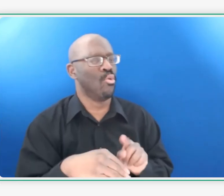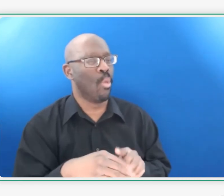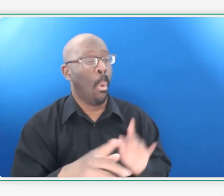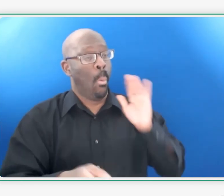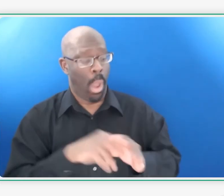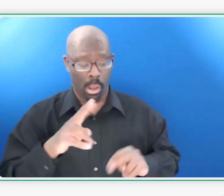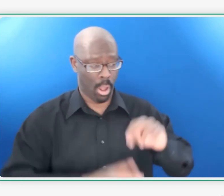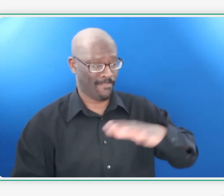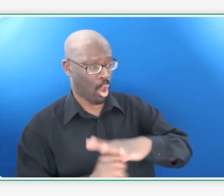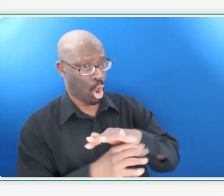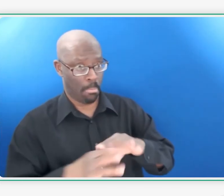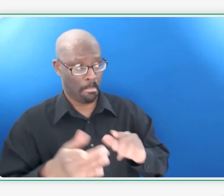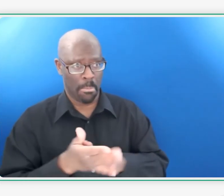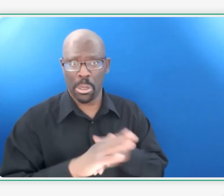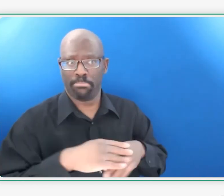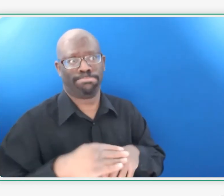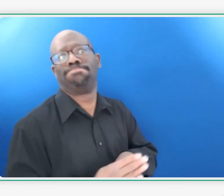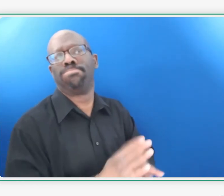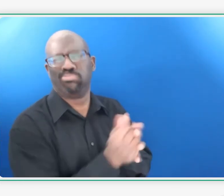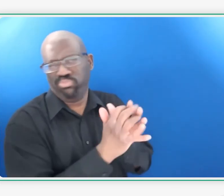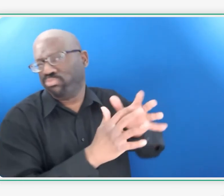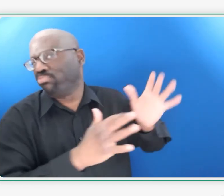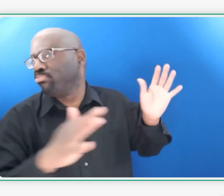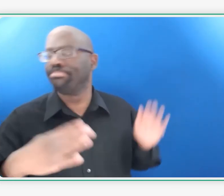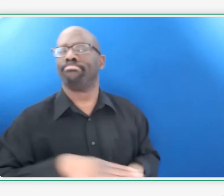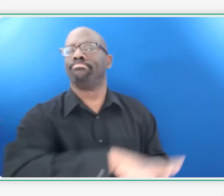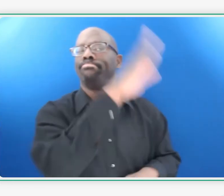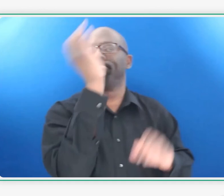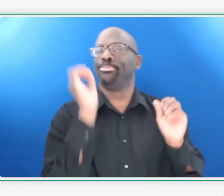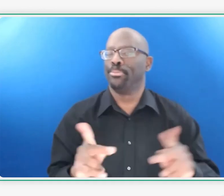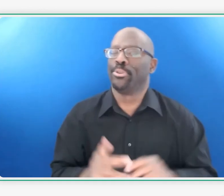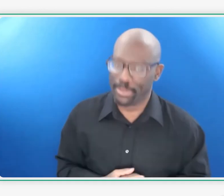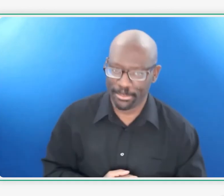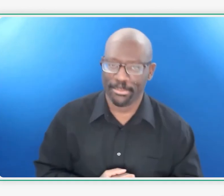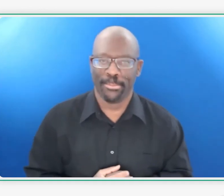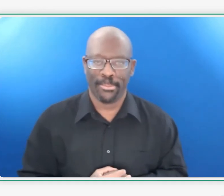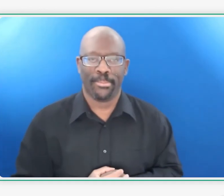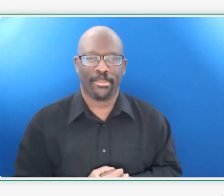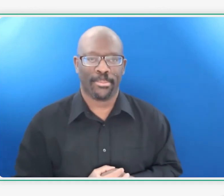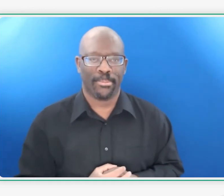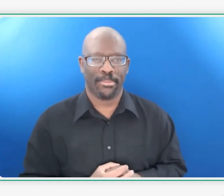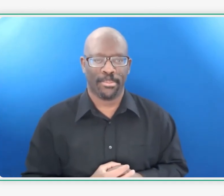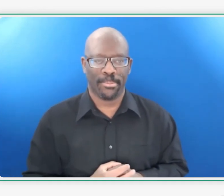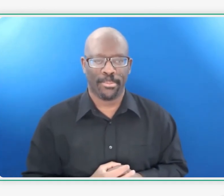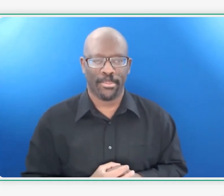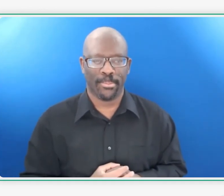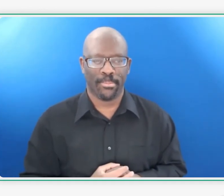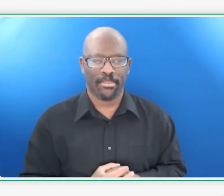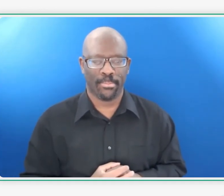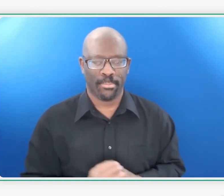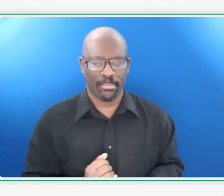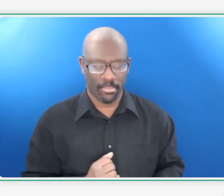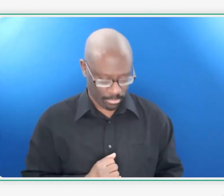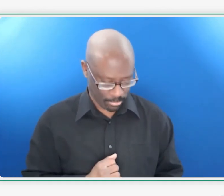that there's tons of opportunity to build your cash flow during the economic downturn so you can again ride the wave back